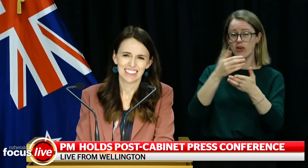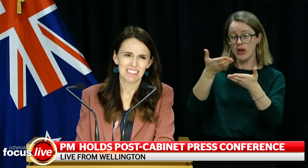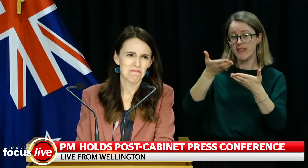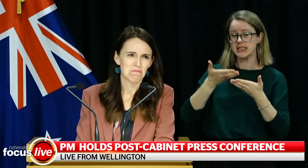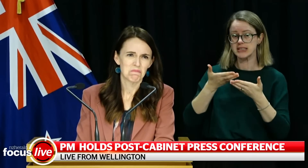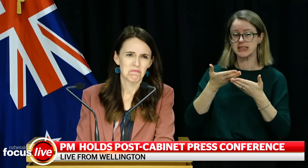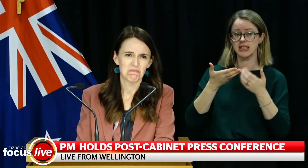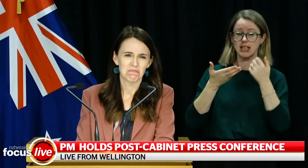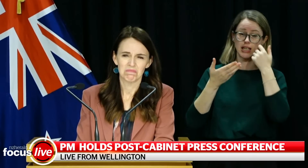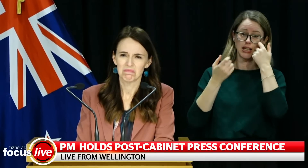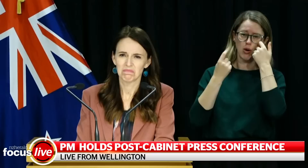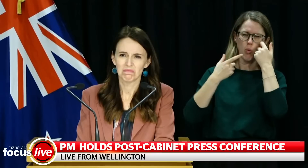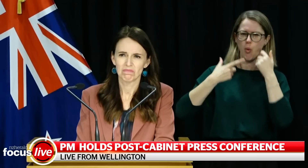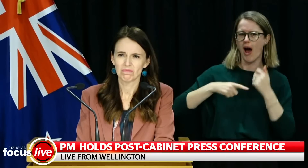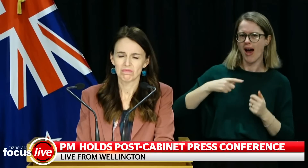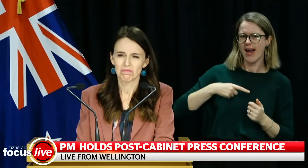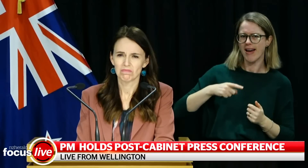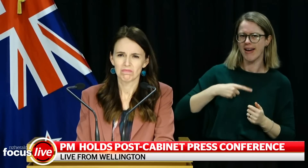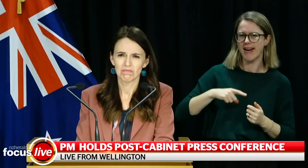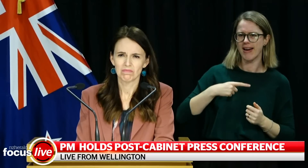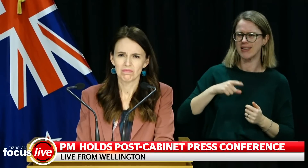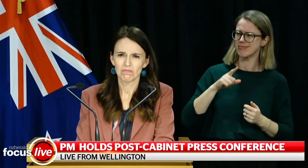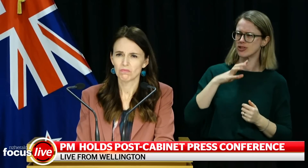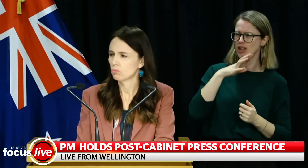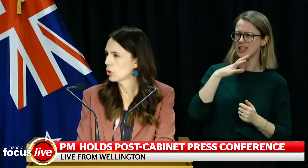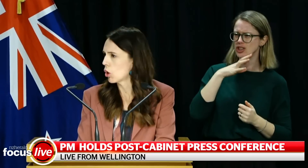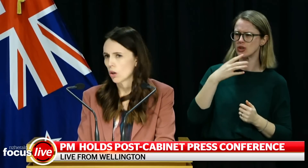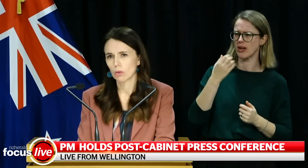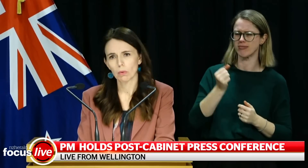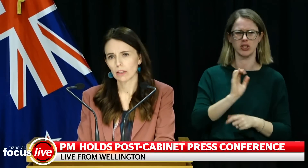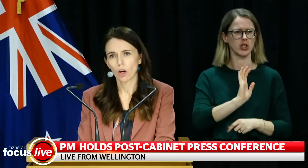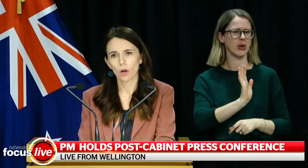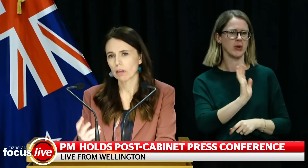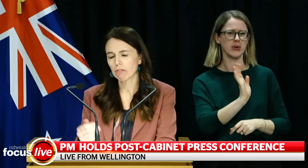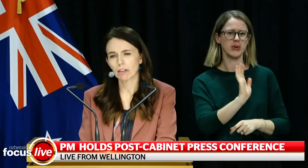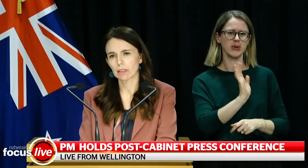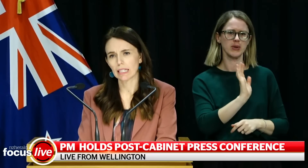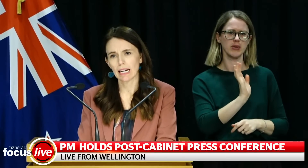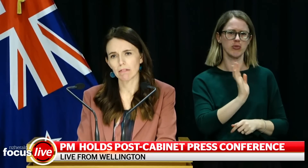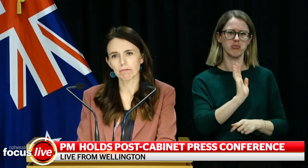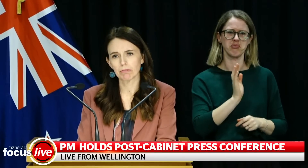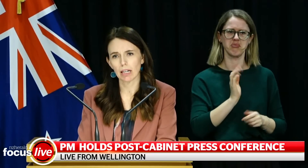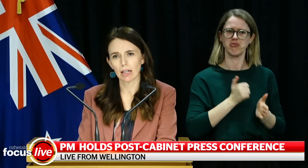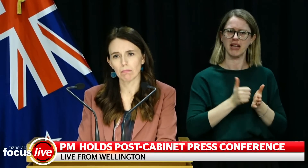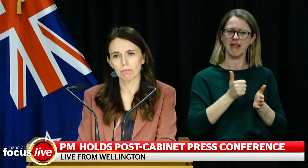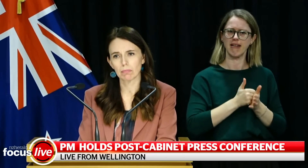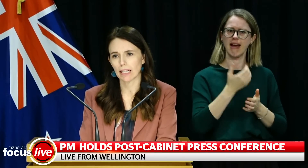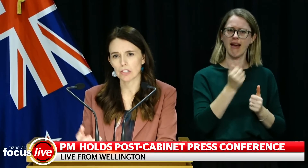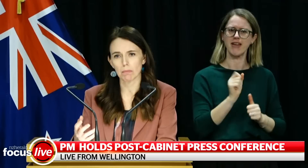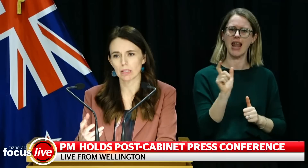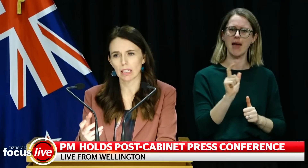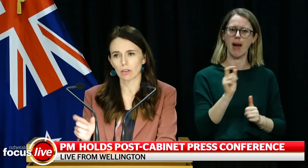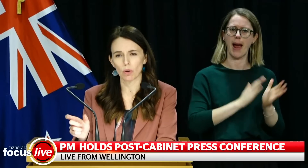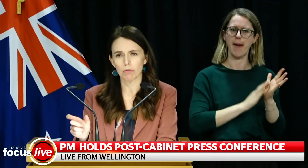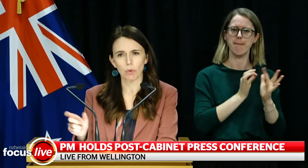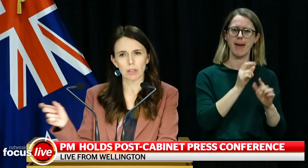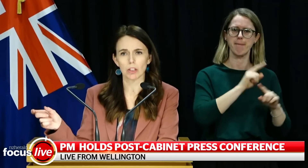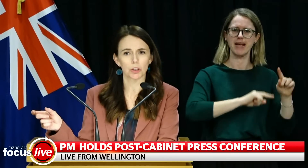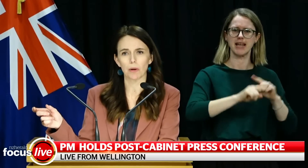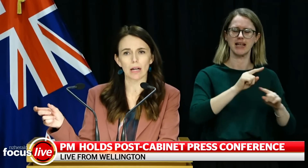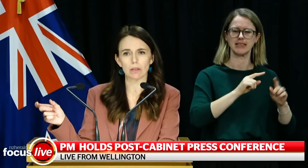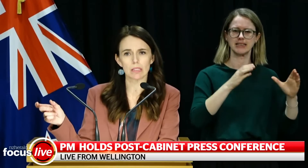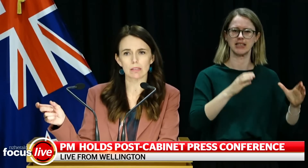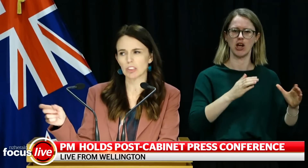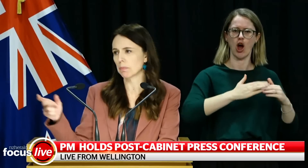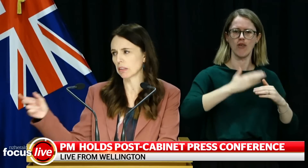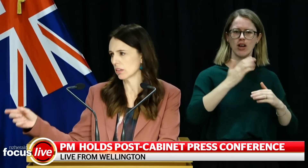insight about why, I mean, is it a little unusual to have it? No, we frequently have catch-ups that are longer form than the